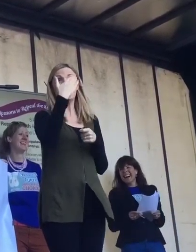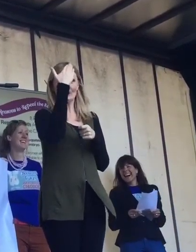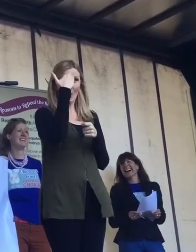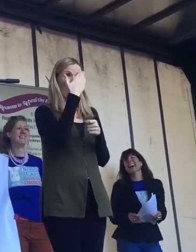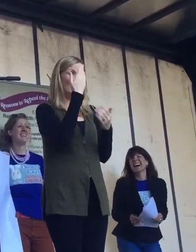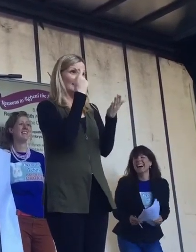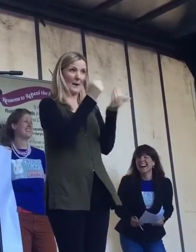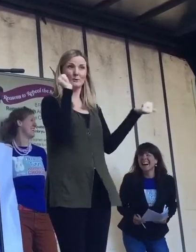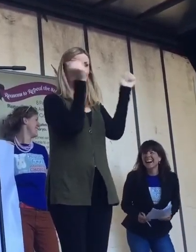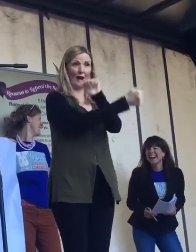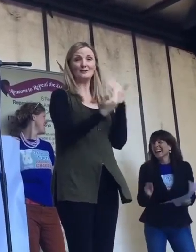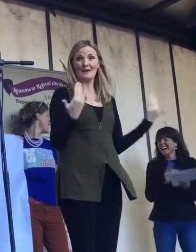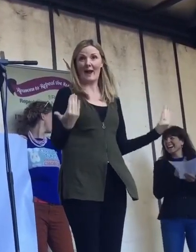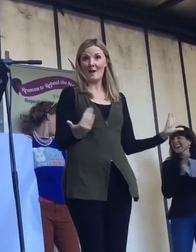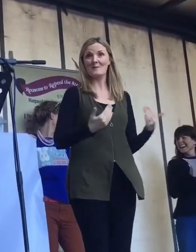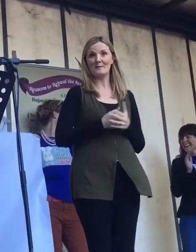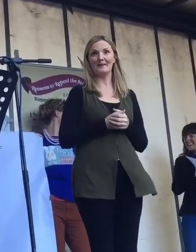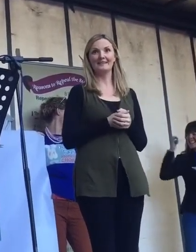turning.